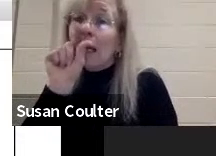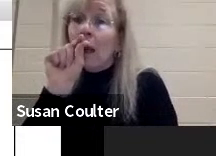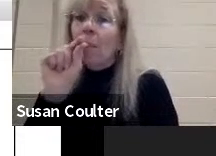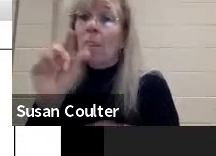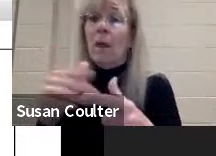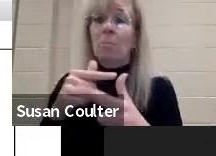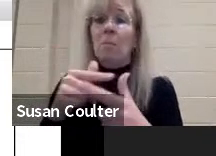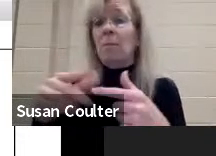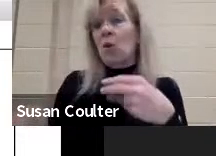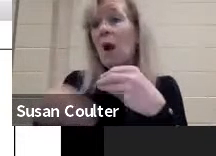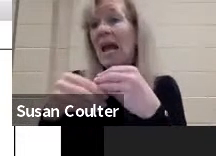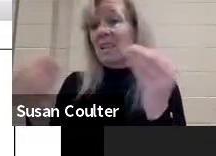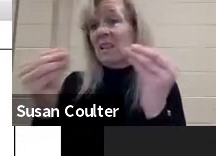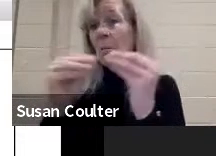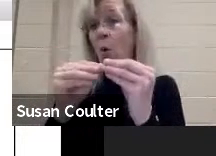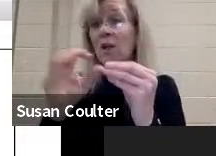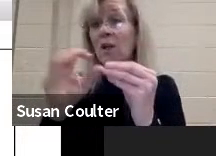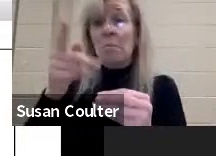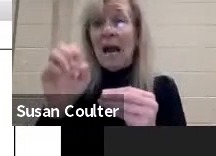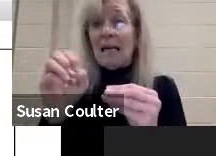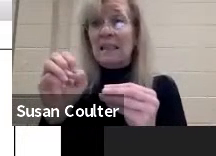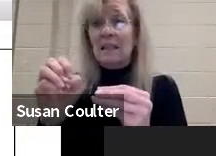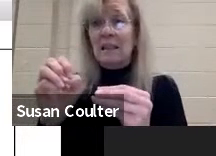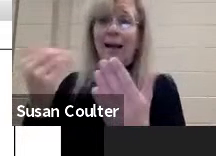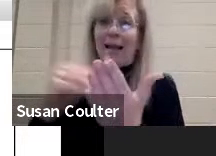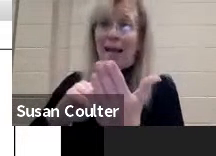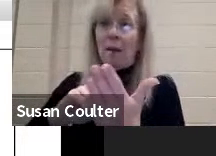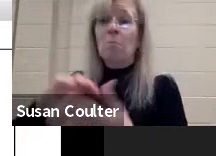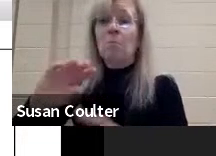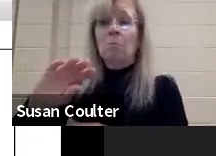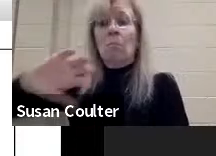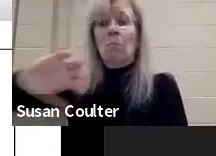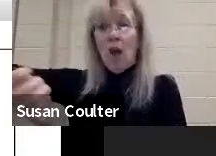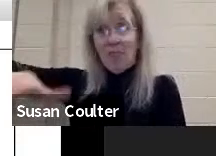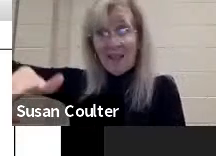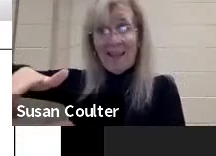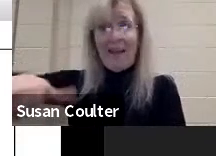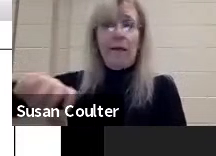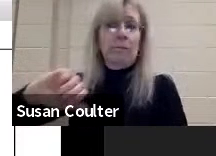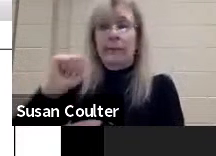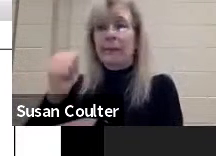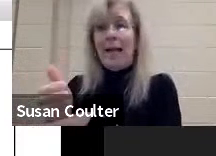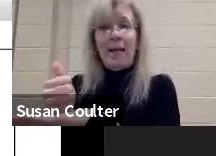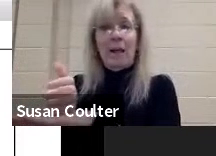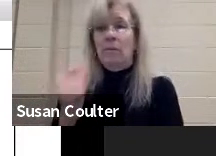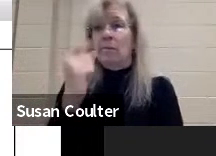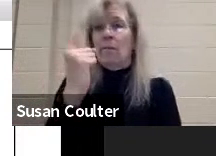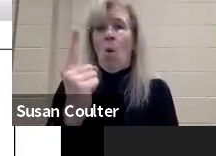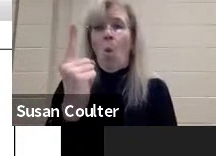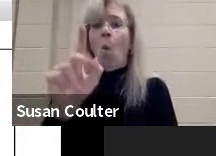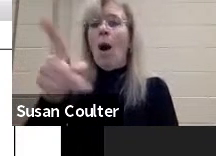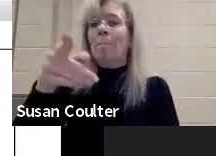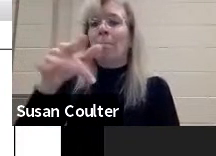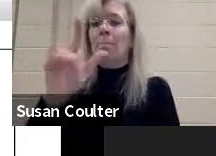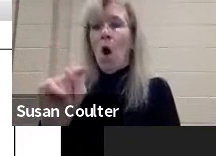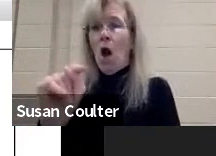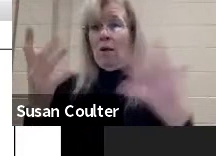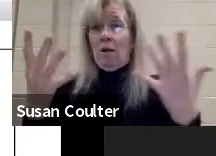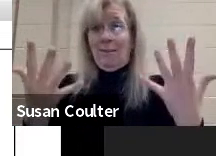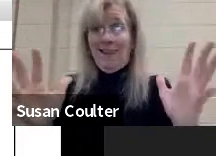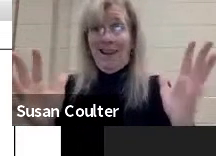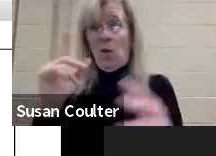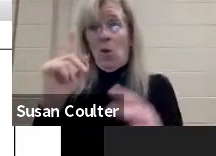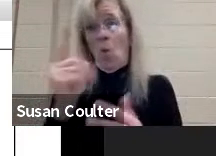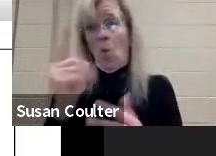your chicken, and maybe you add some more spice. Again, put on the lid, set it one